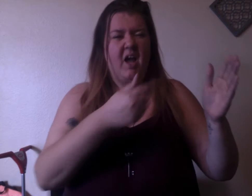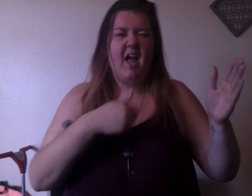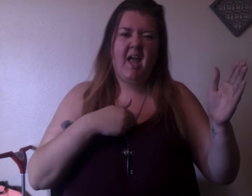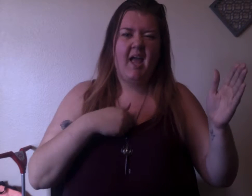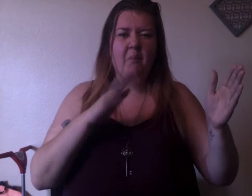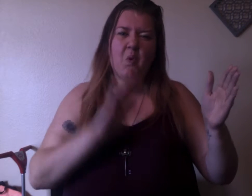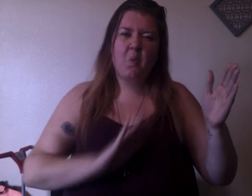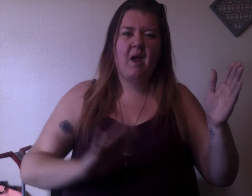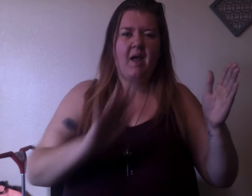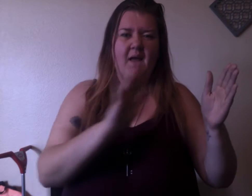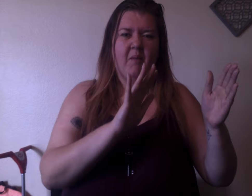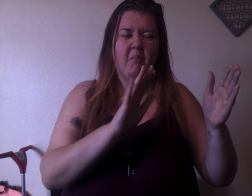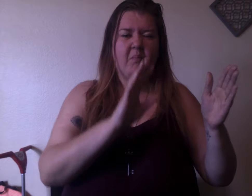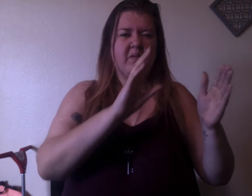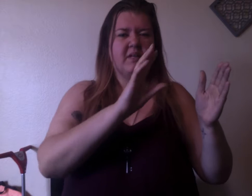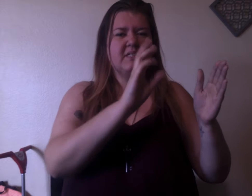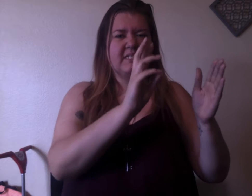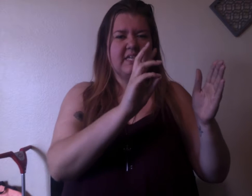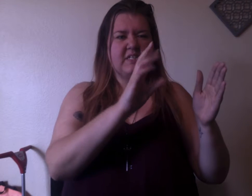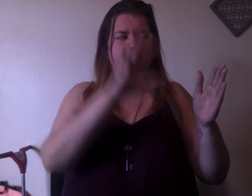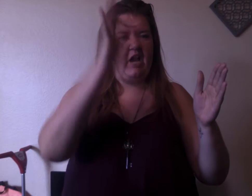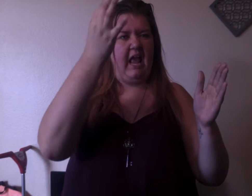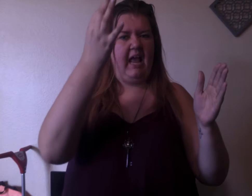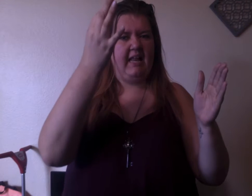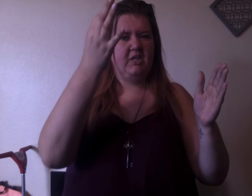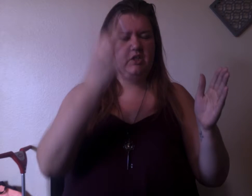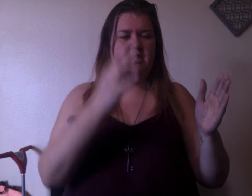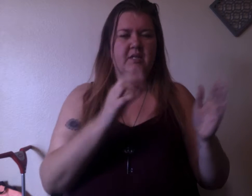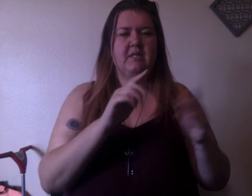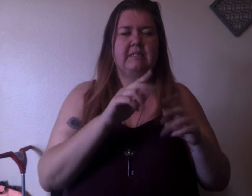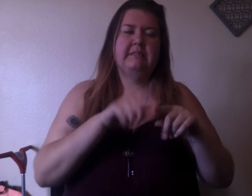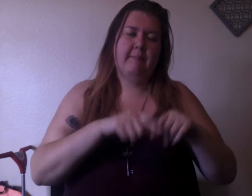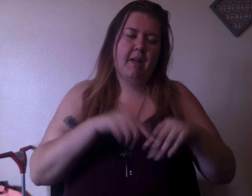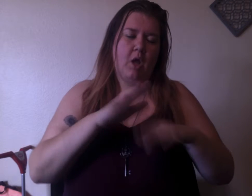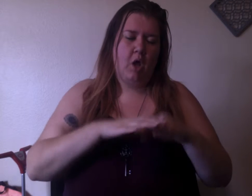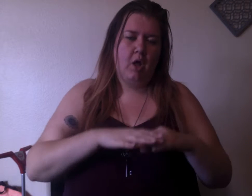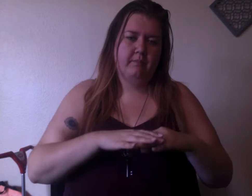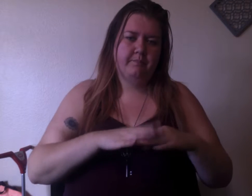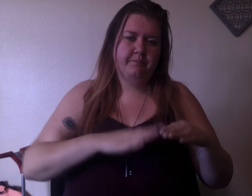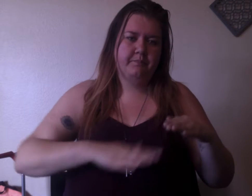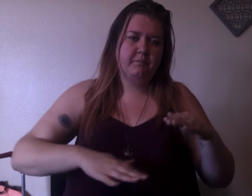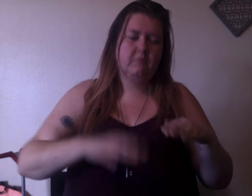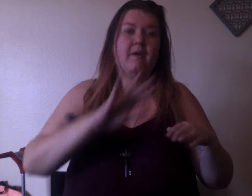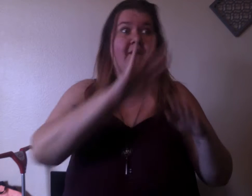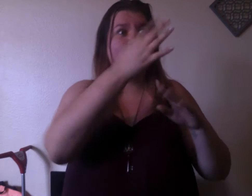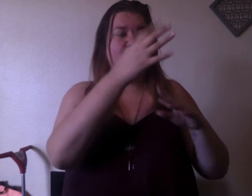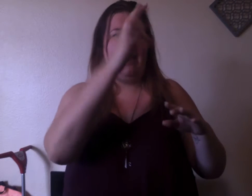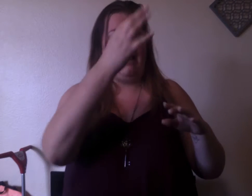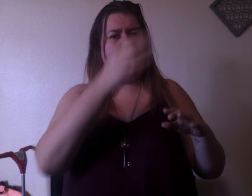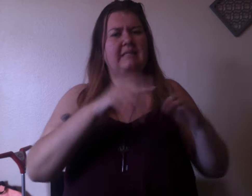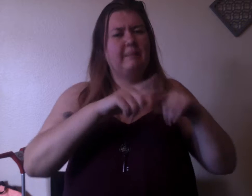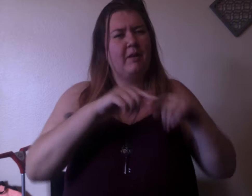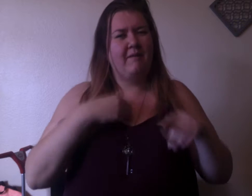I am 5'9" depending on whether I'm wearing shoes, maybe 5'10" with shoes. But for the sake of this video, let's just roughly